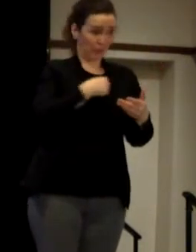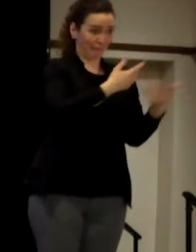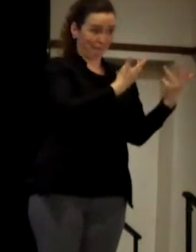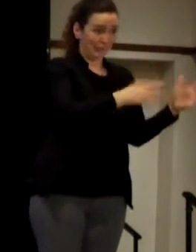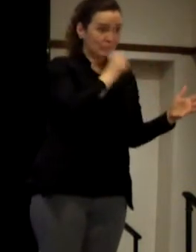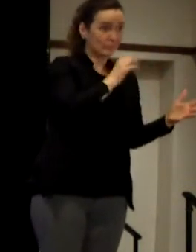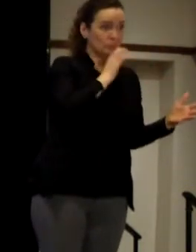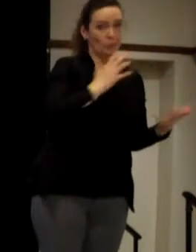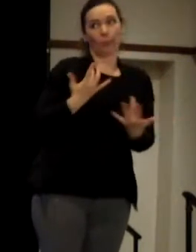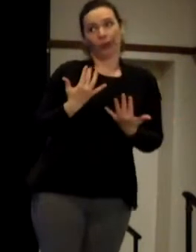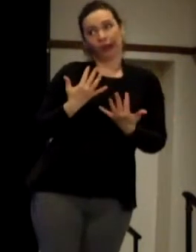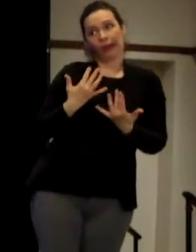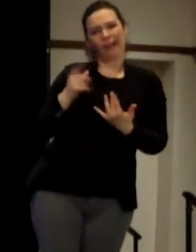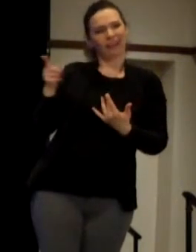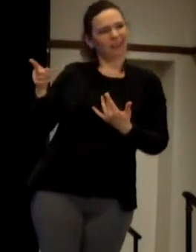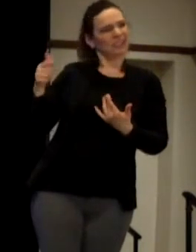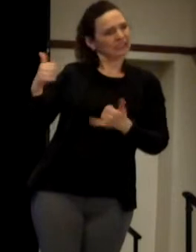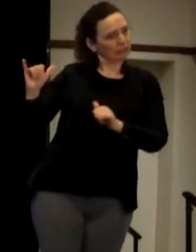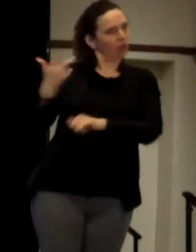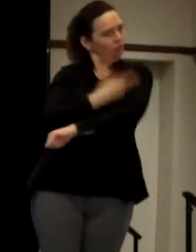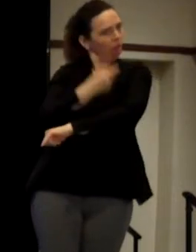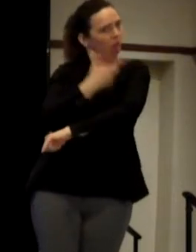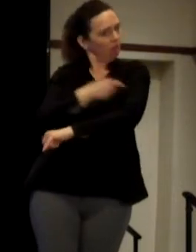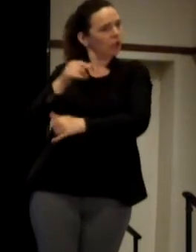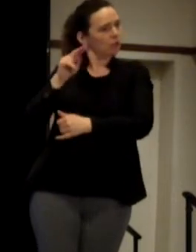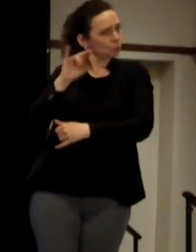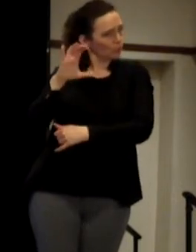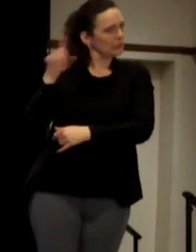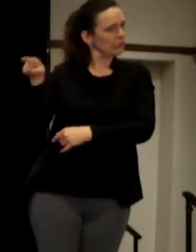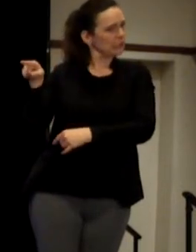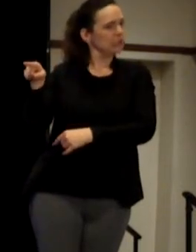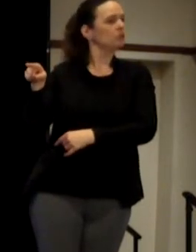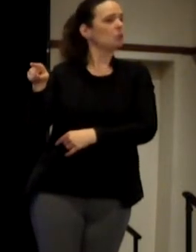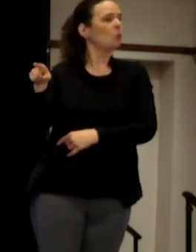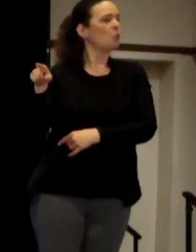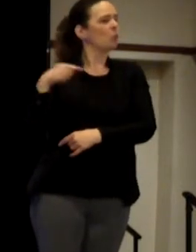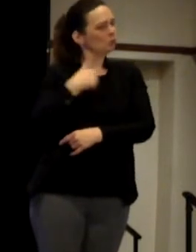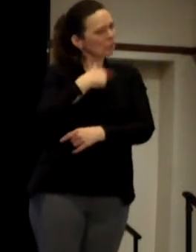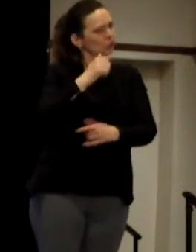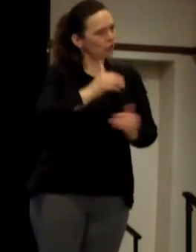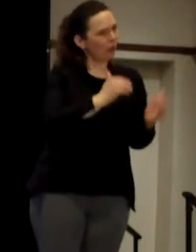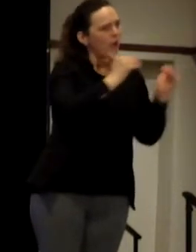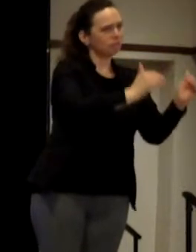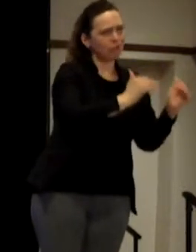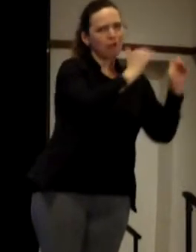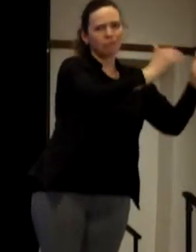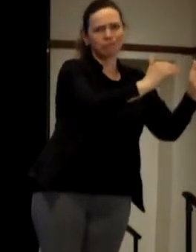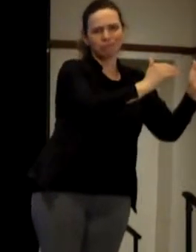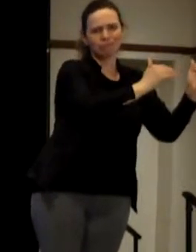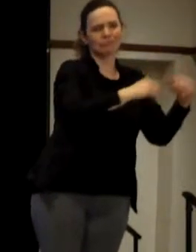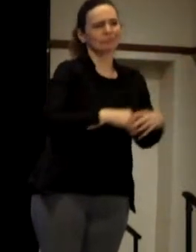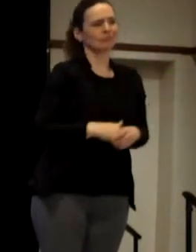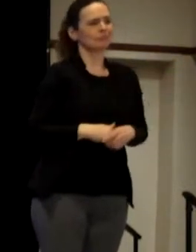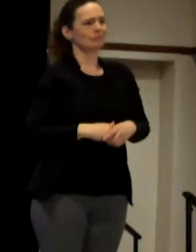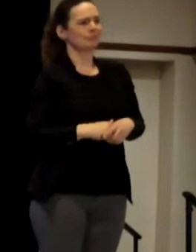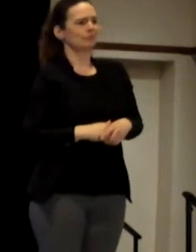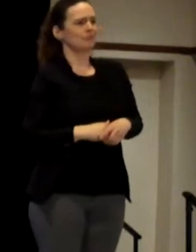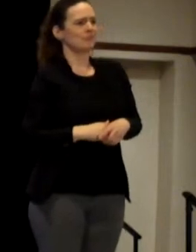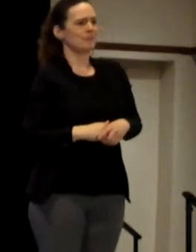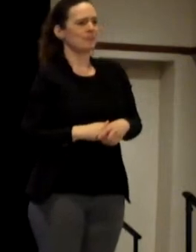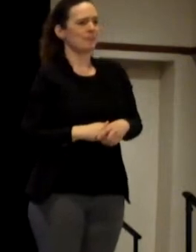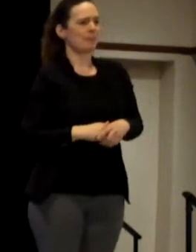now. So that's the challenge. So again, what would be nice would be if the state said,